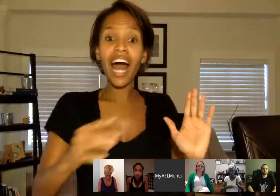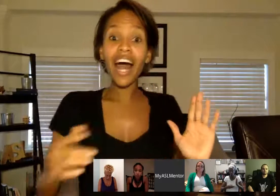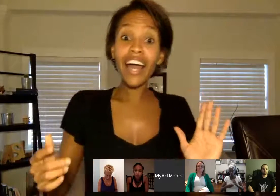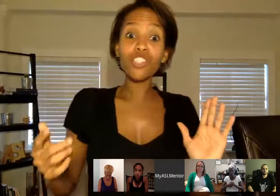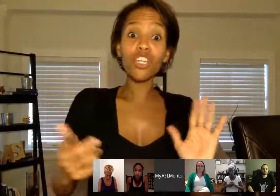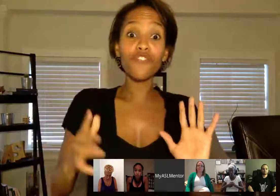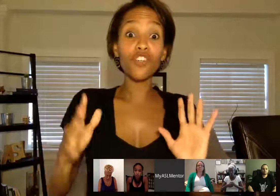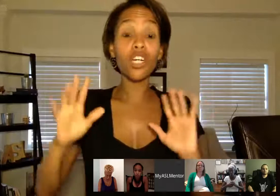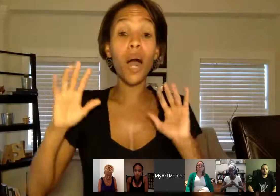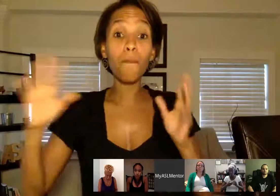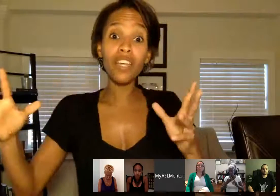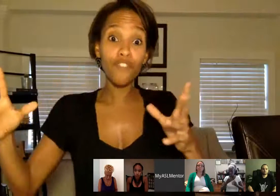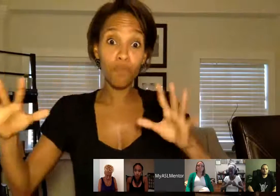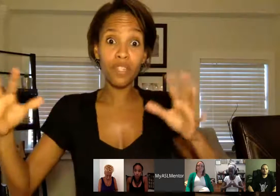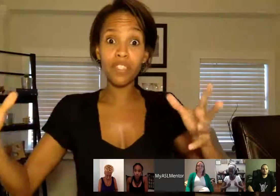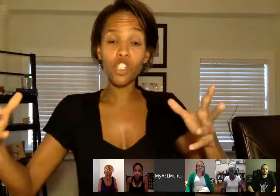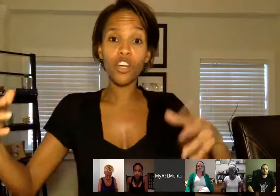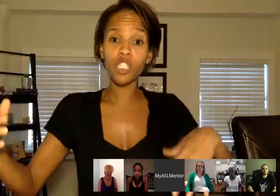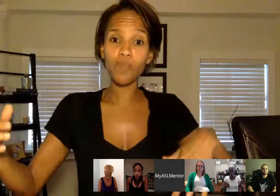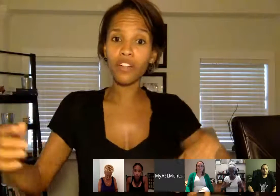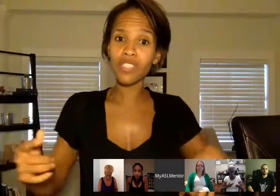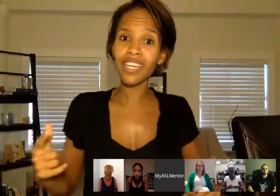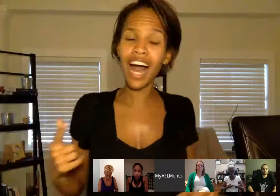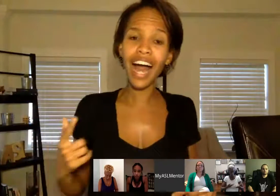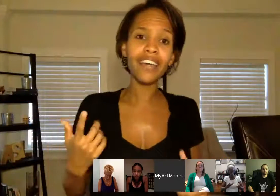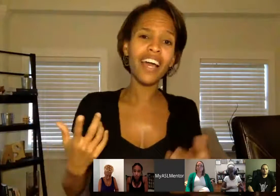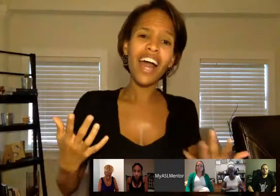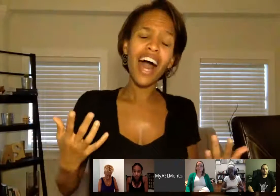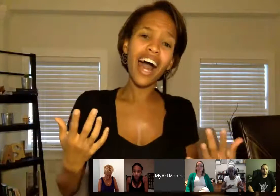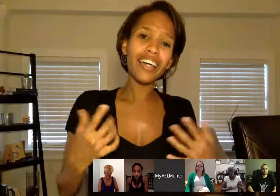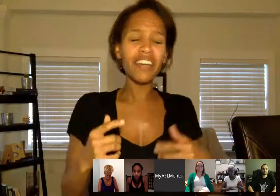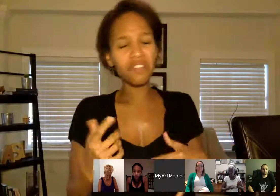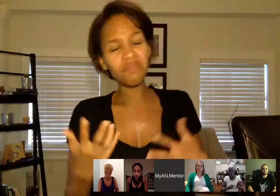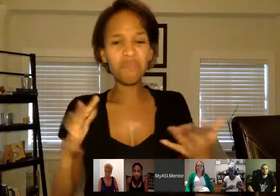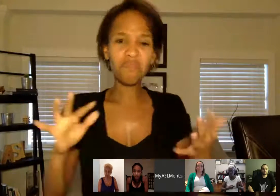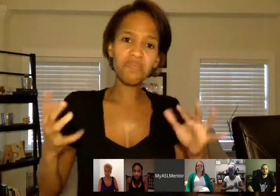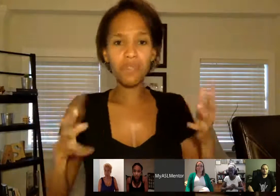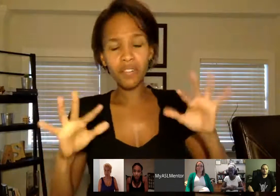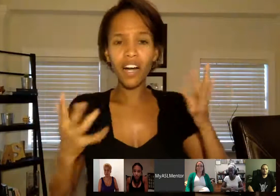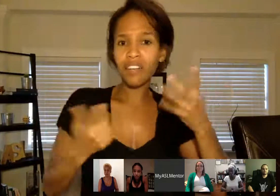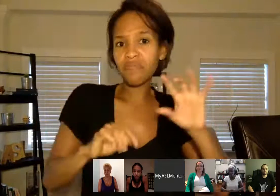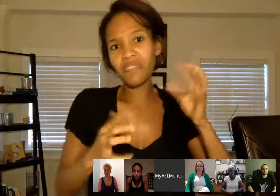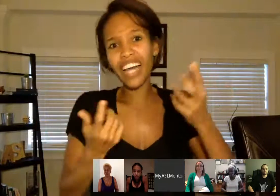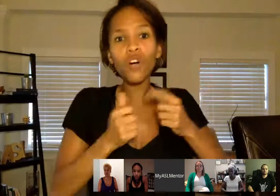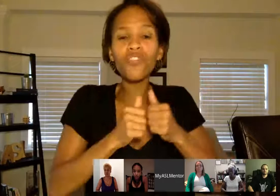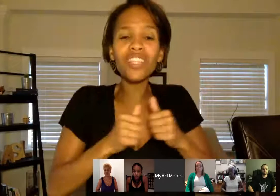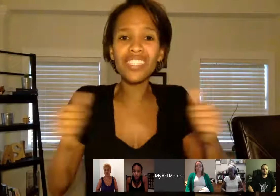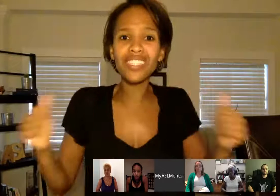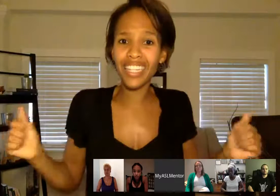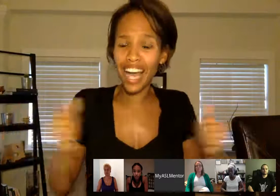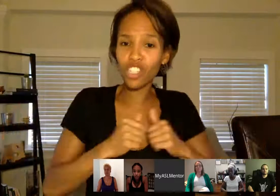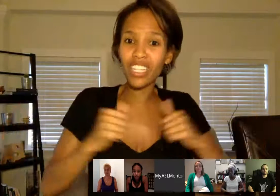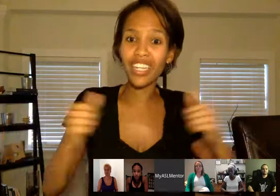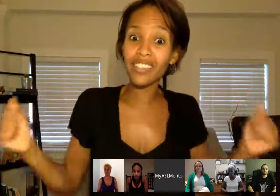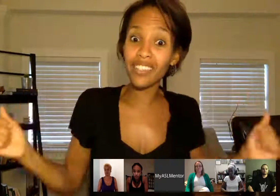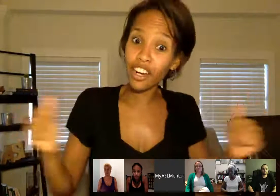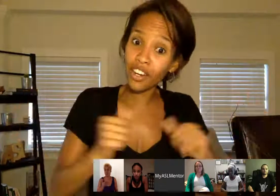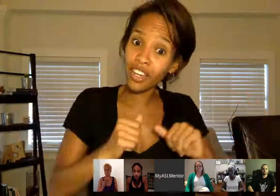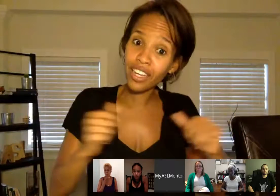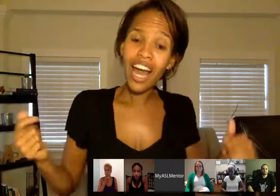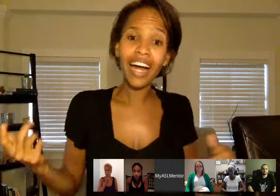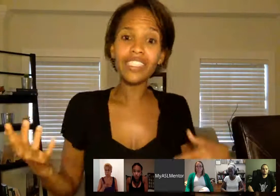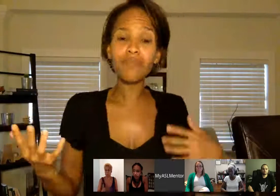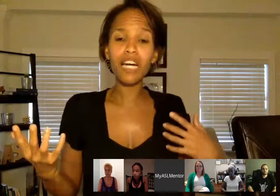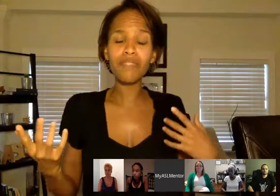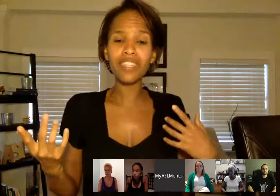And I actually, for a company, for business transparency, I don't think this sign is actually